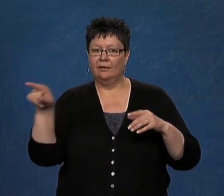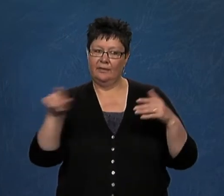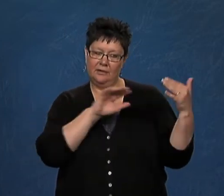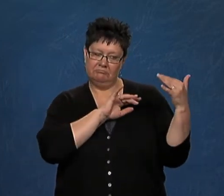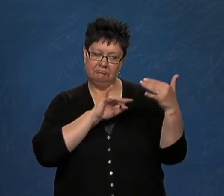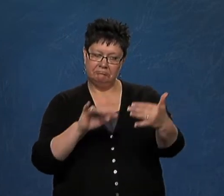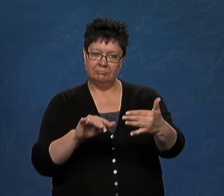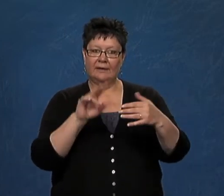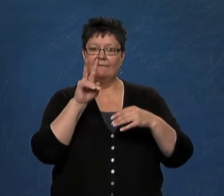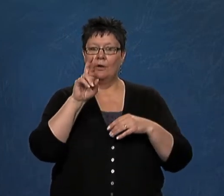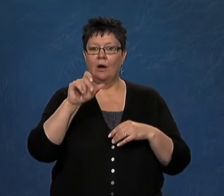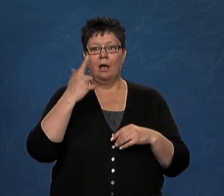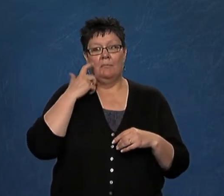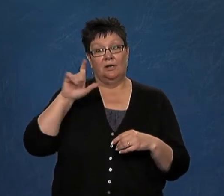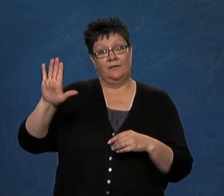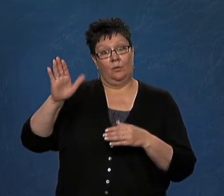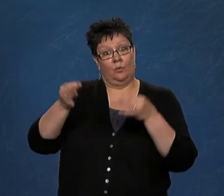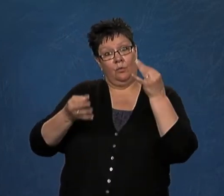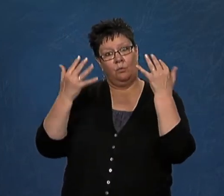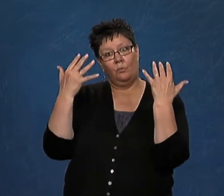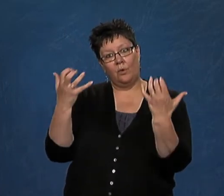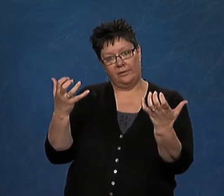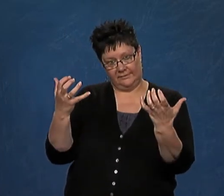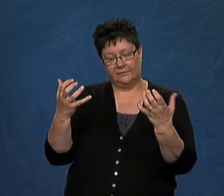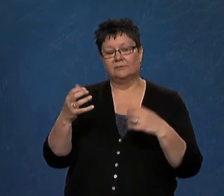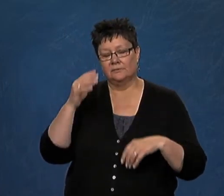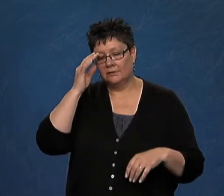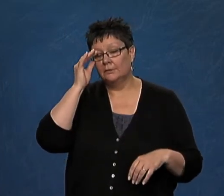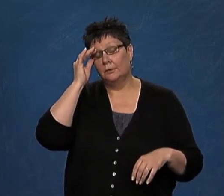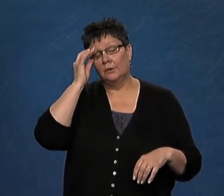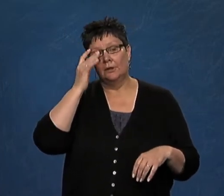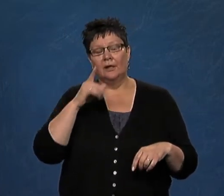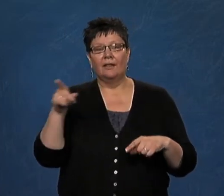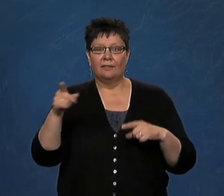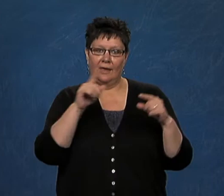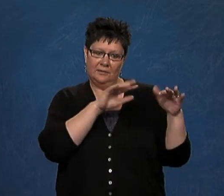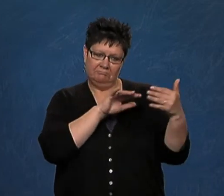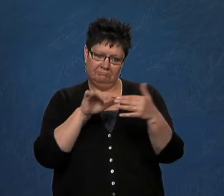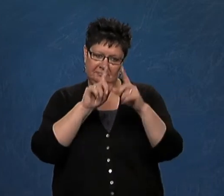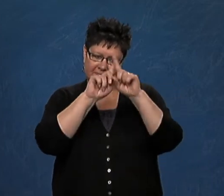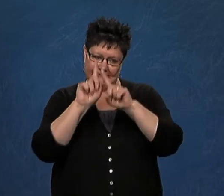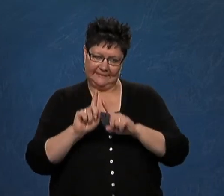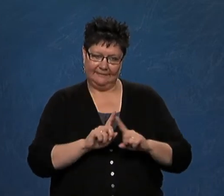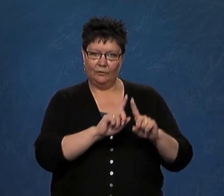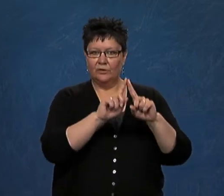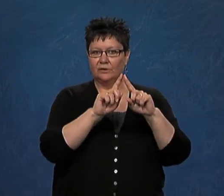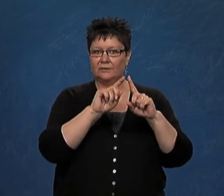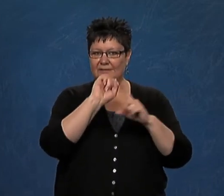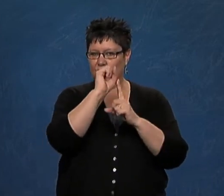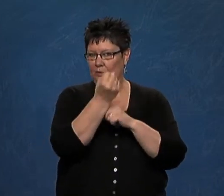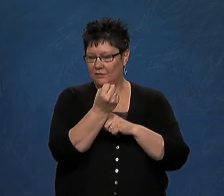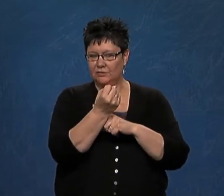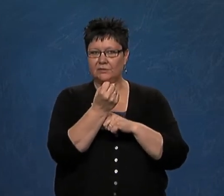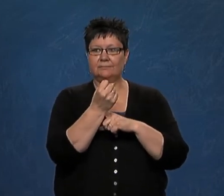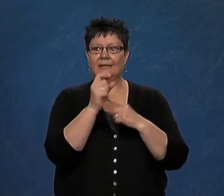in Australia. They studied VRI because the courts wanted to use this system. So they studied